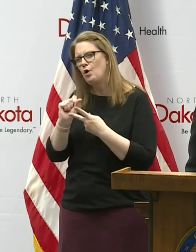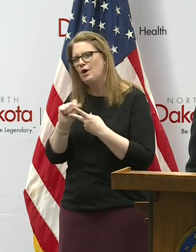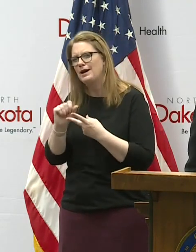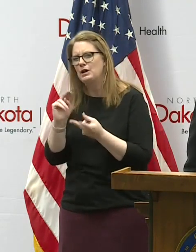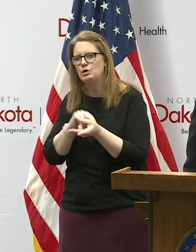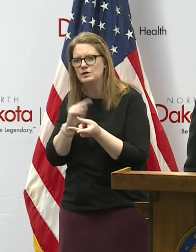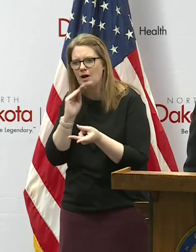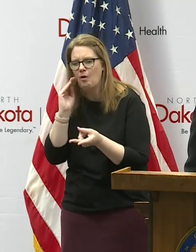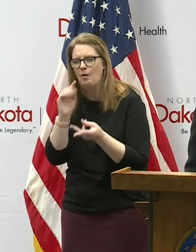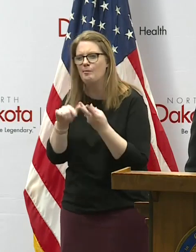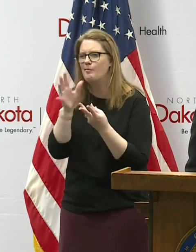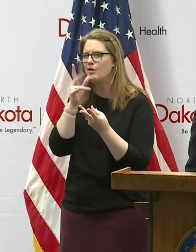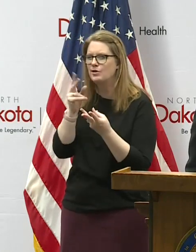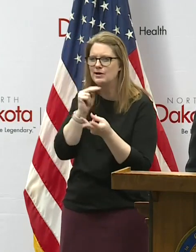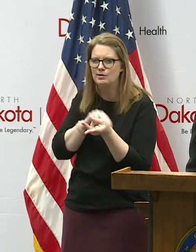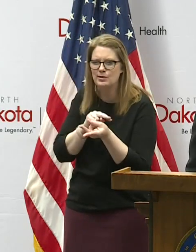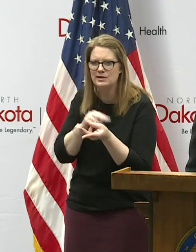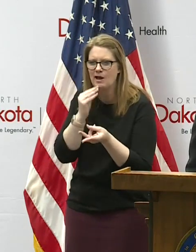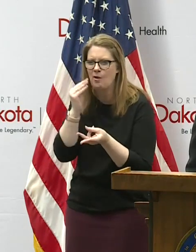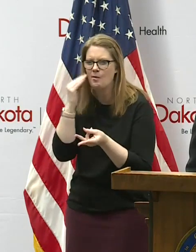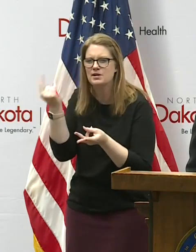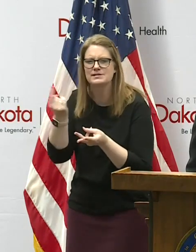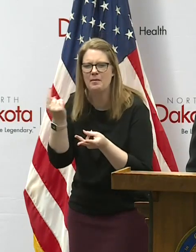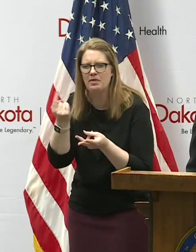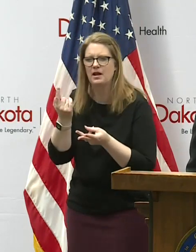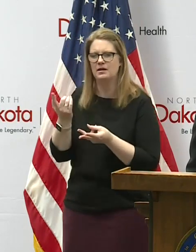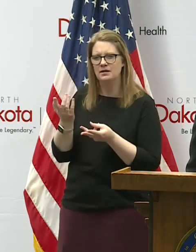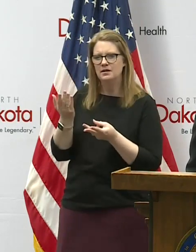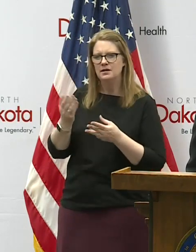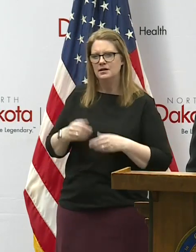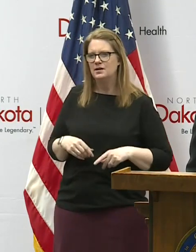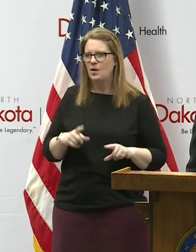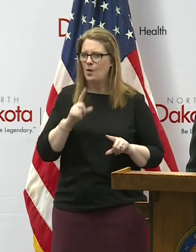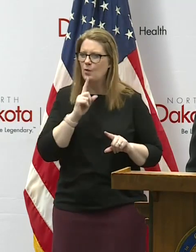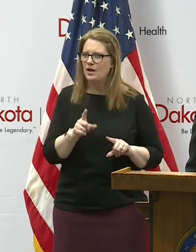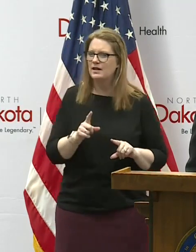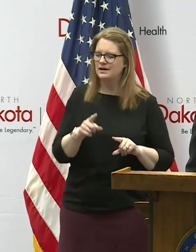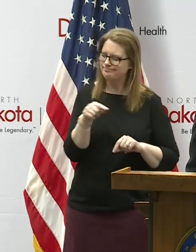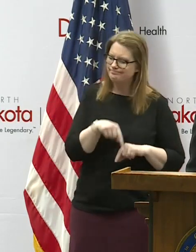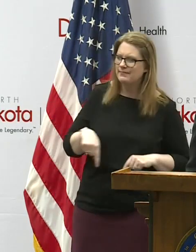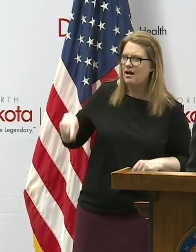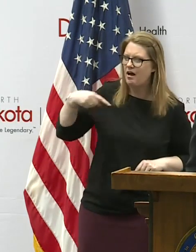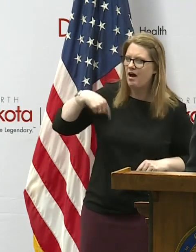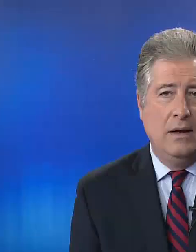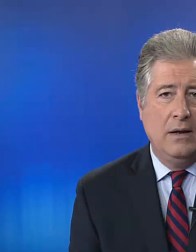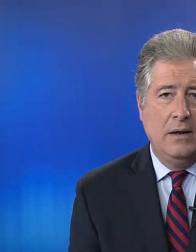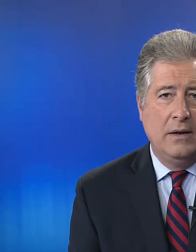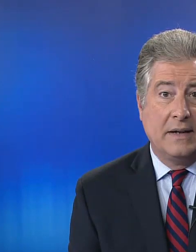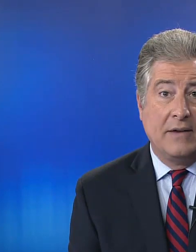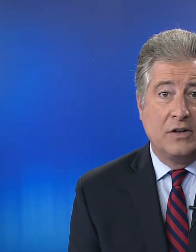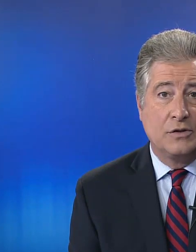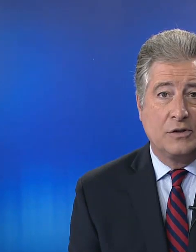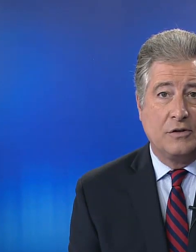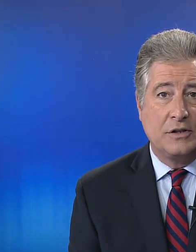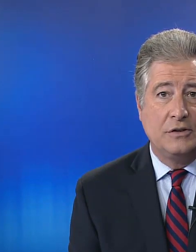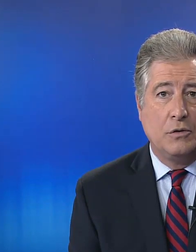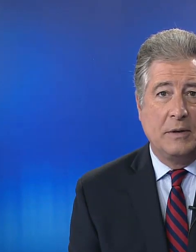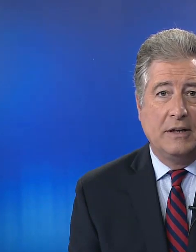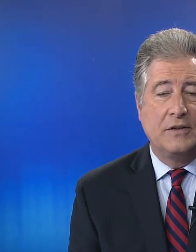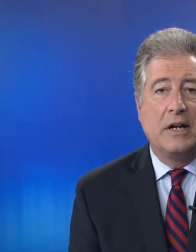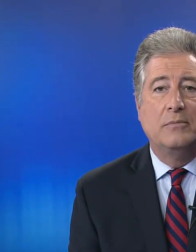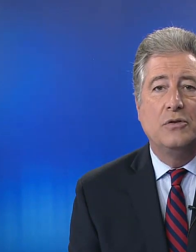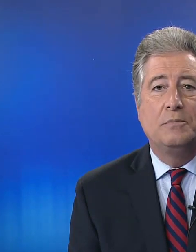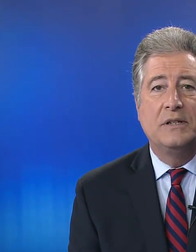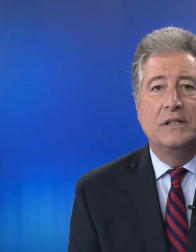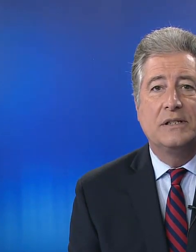dose of empathy, understanding, patience, and I would even go as far as say as love. The governor's restrictions